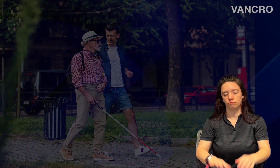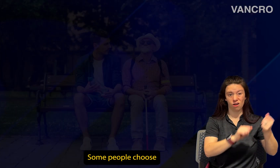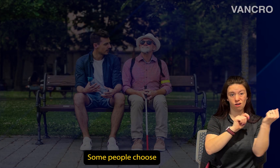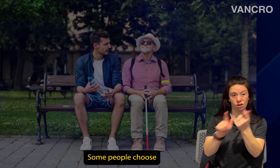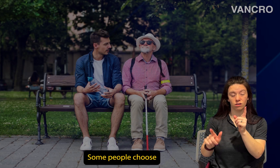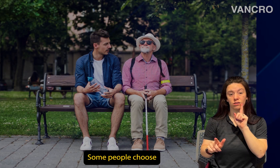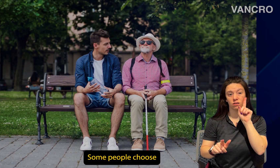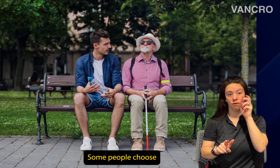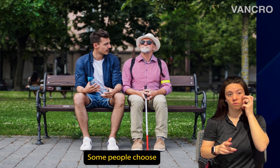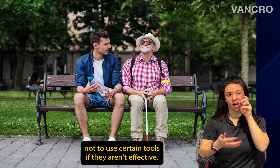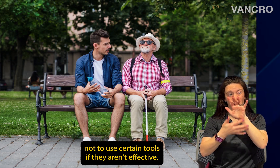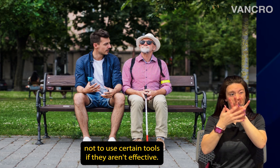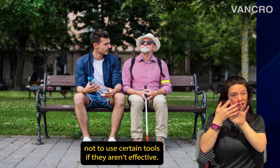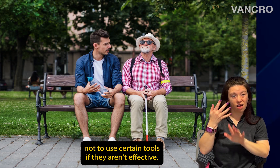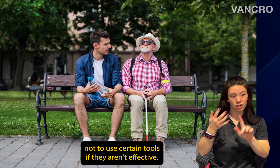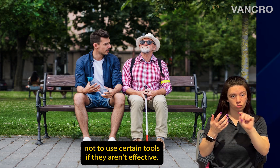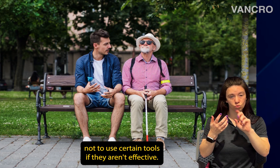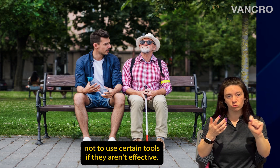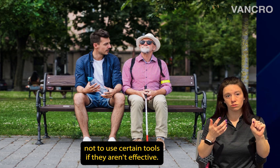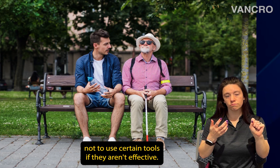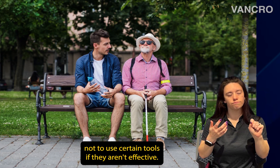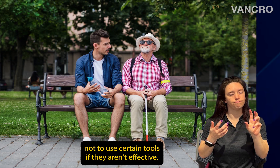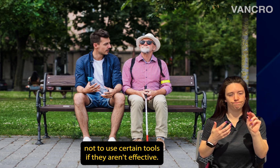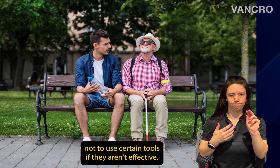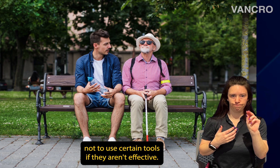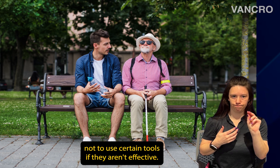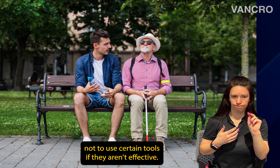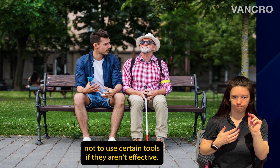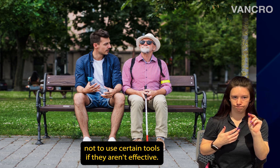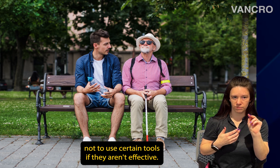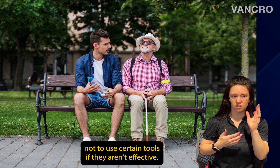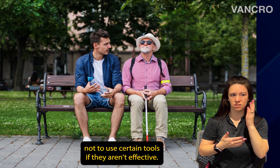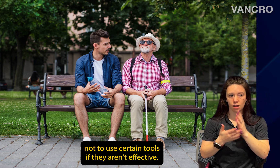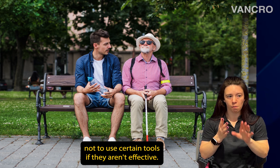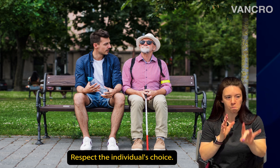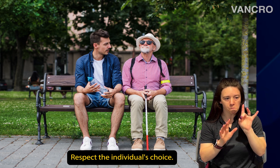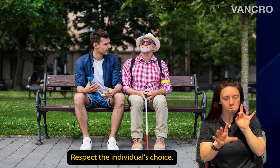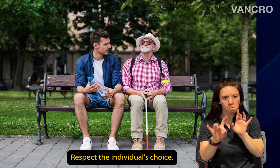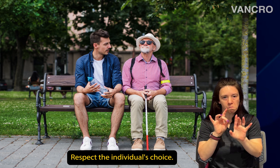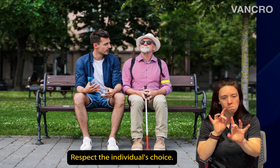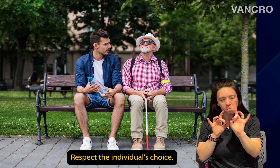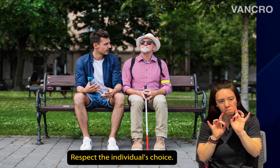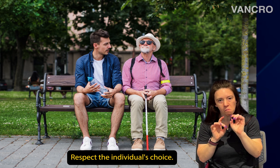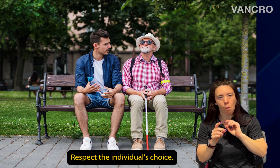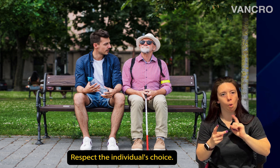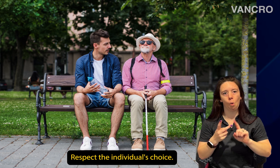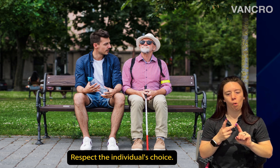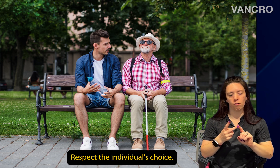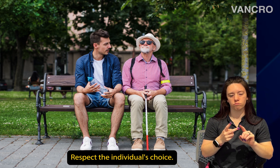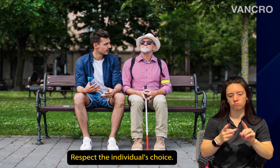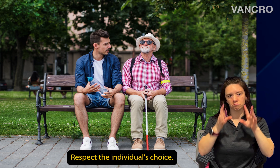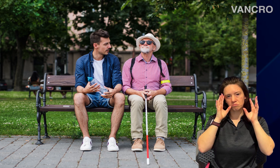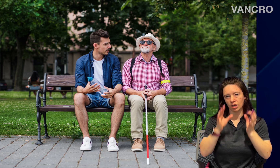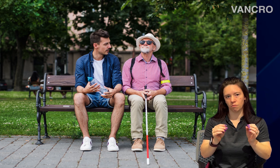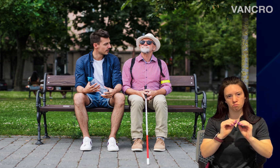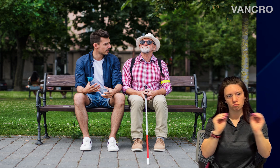Some people choose not to use certain tools if they aren't effective. Respect the individual's choice.